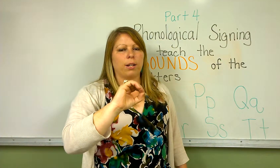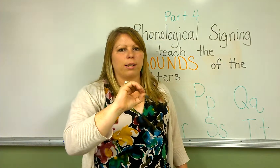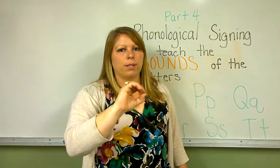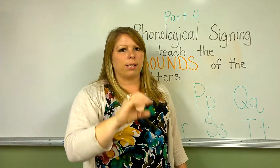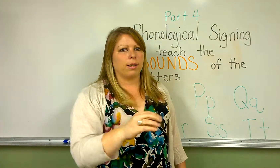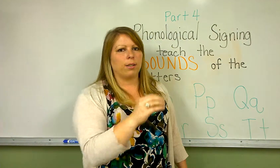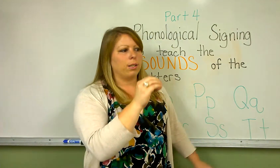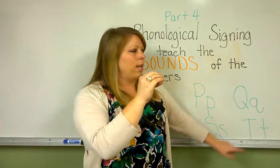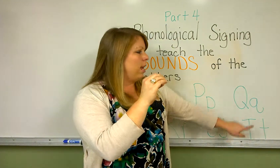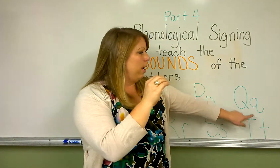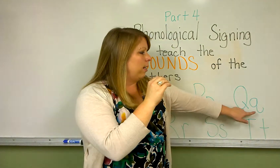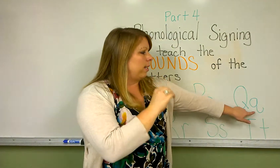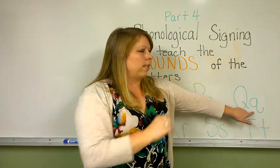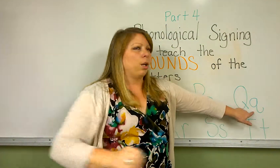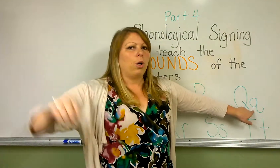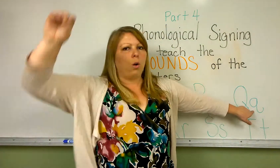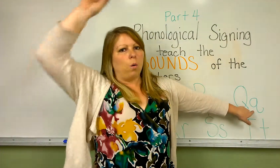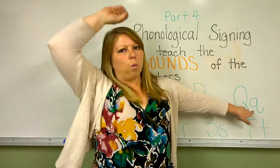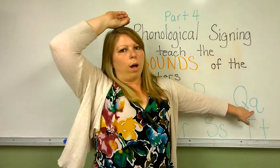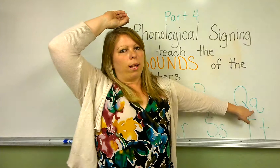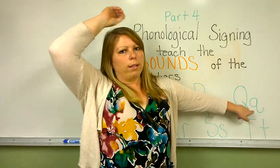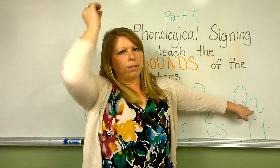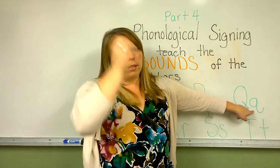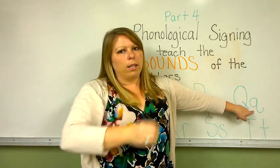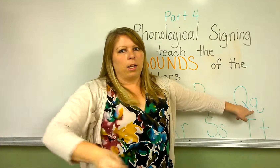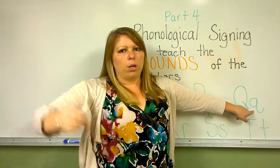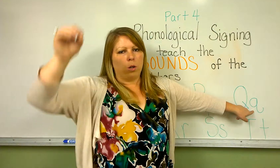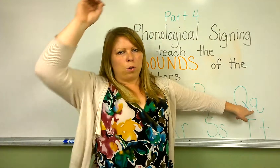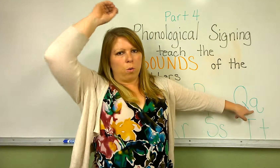into a circle and says Q. Q.